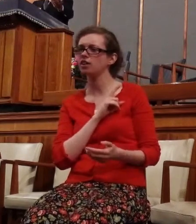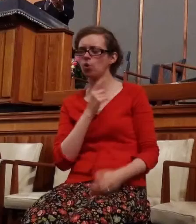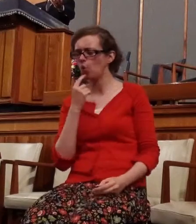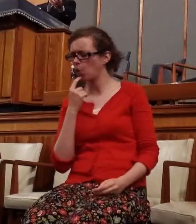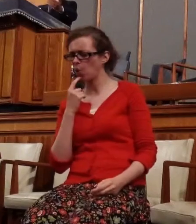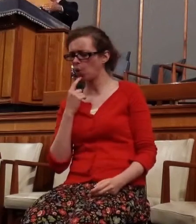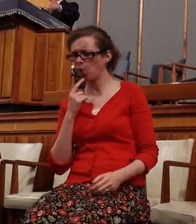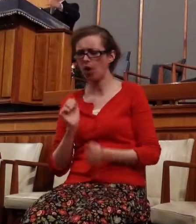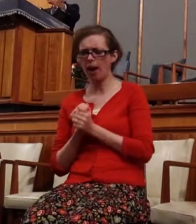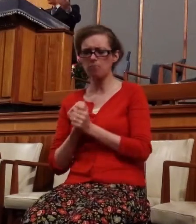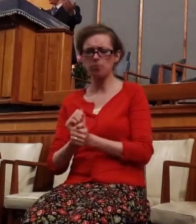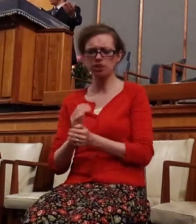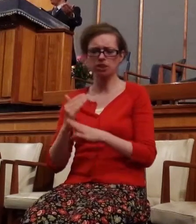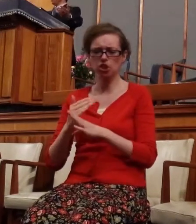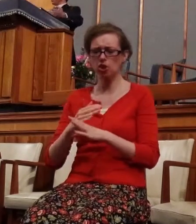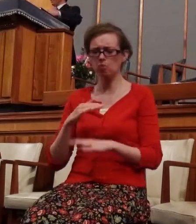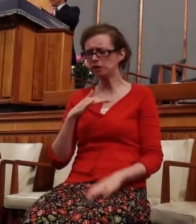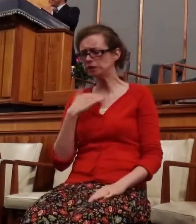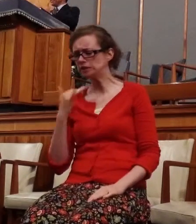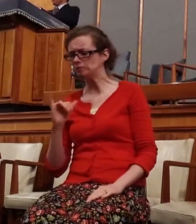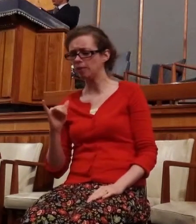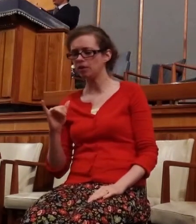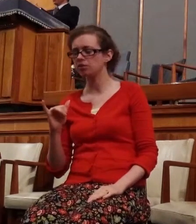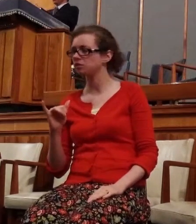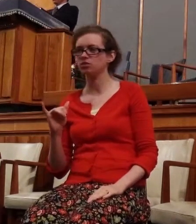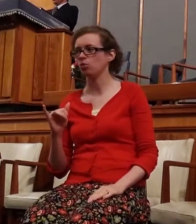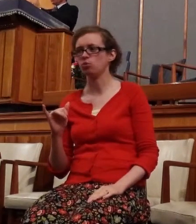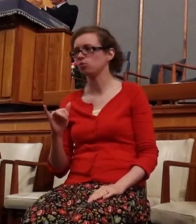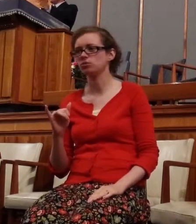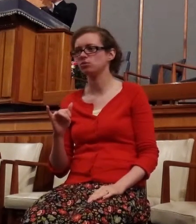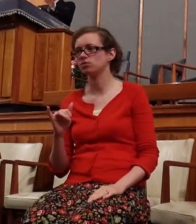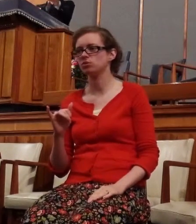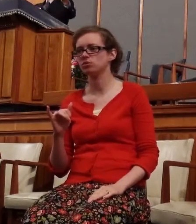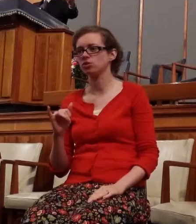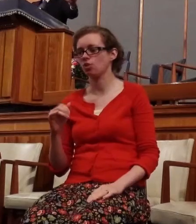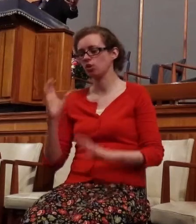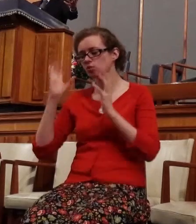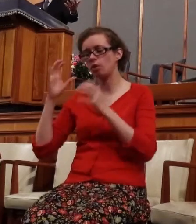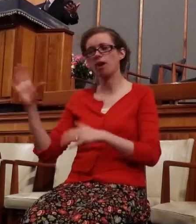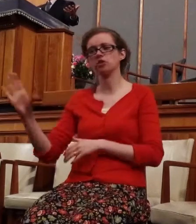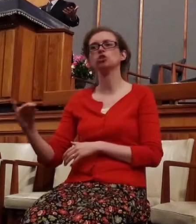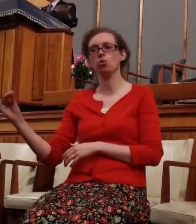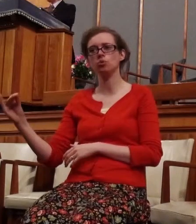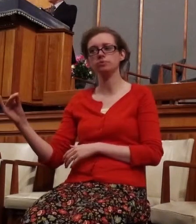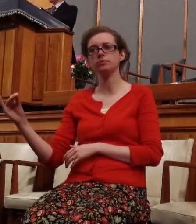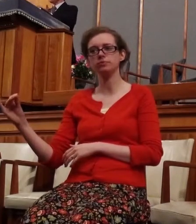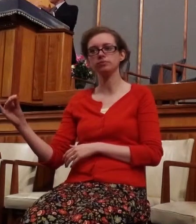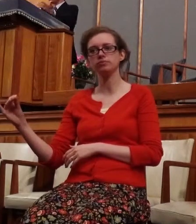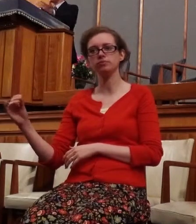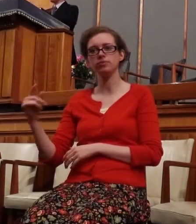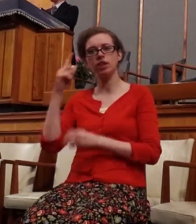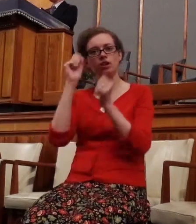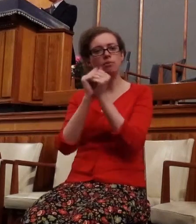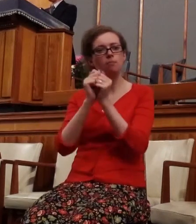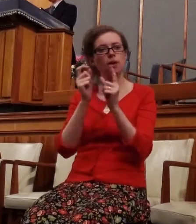prisoners are there. They didn't escape. They are there. Paul would say to him, "Here, there, we are all here. Don't do